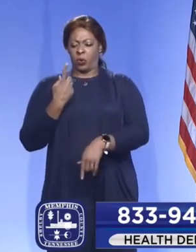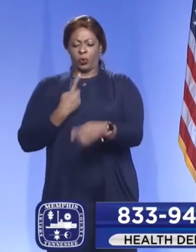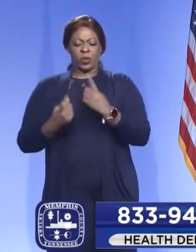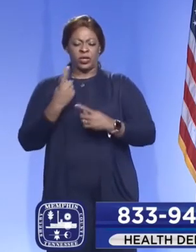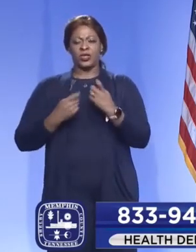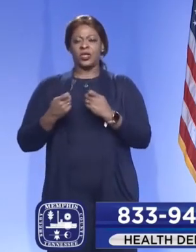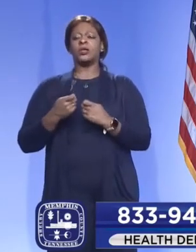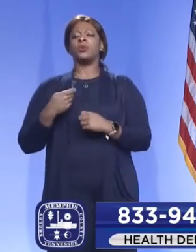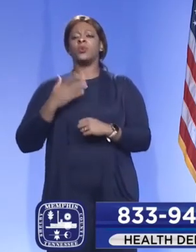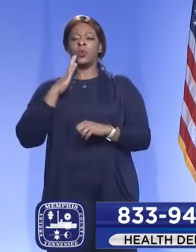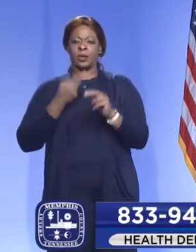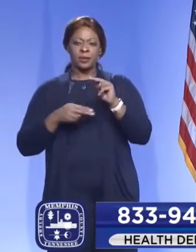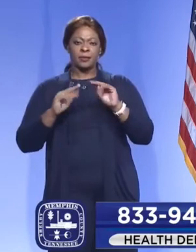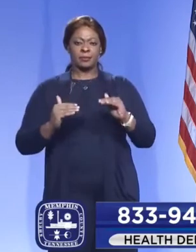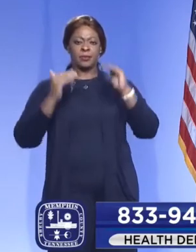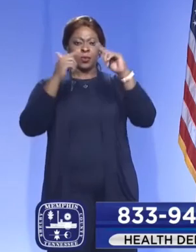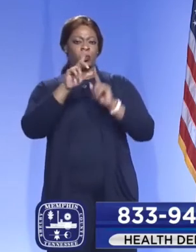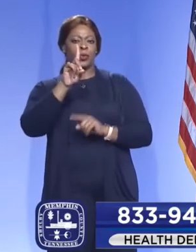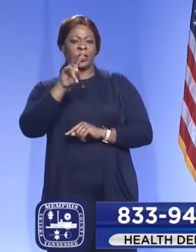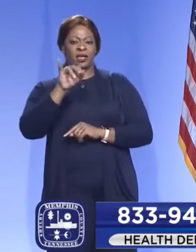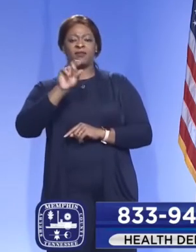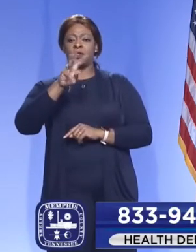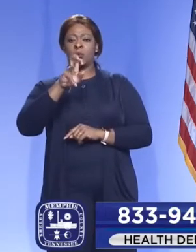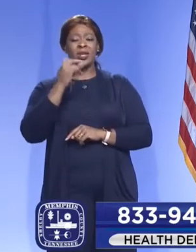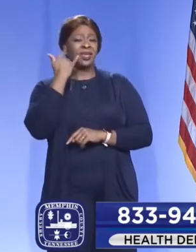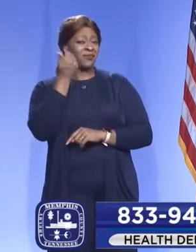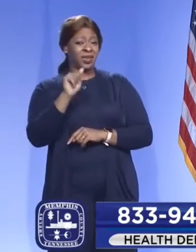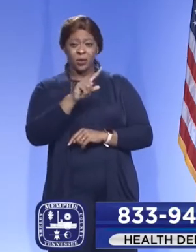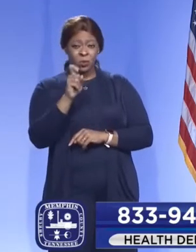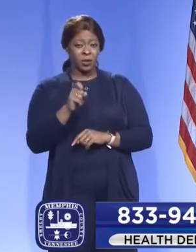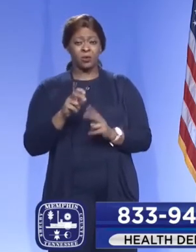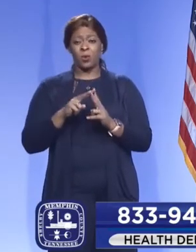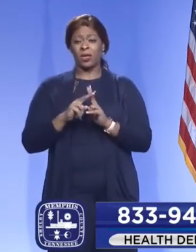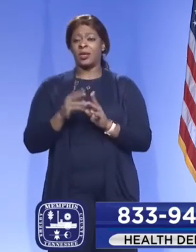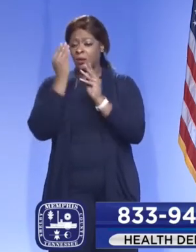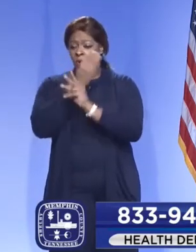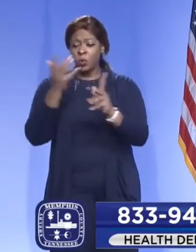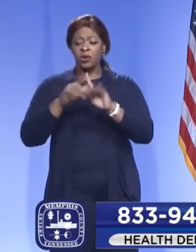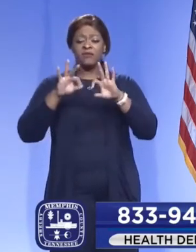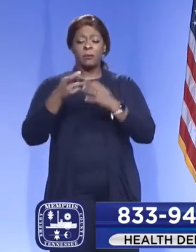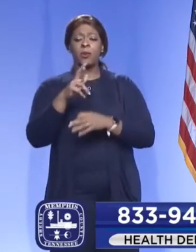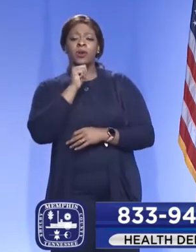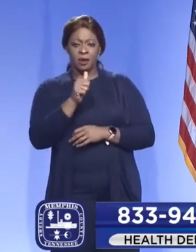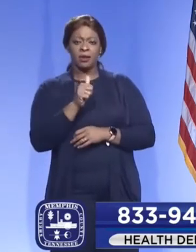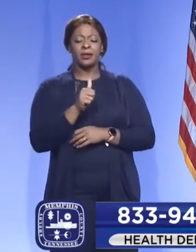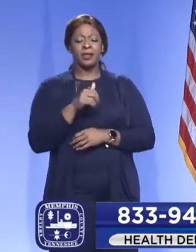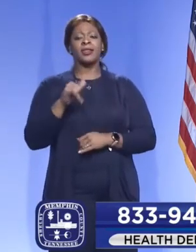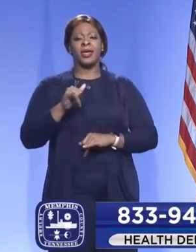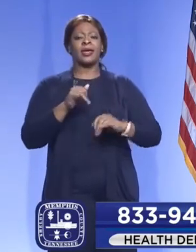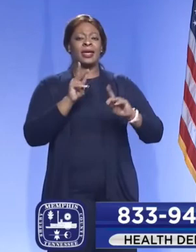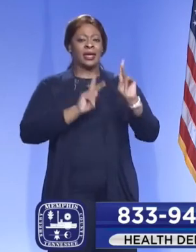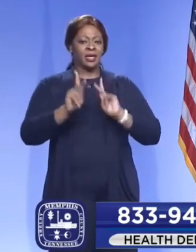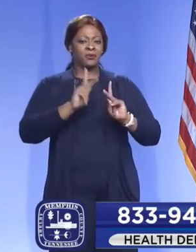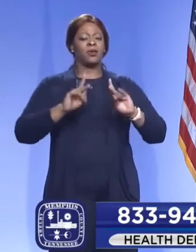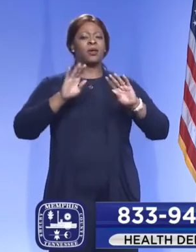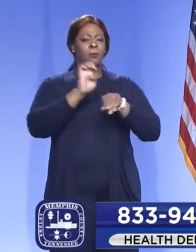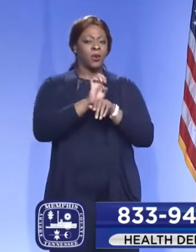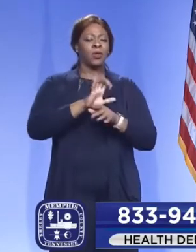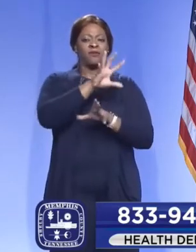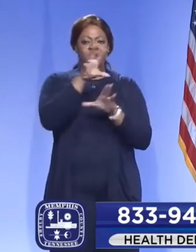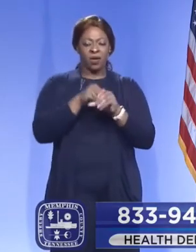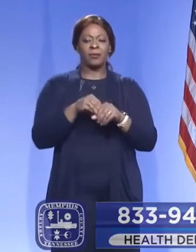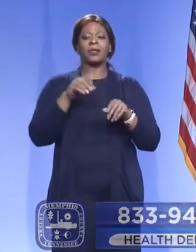was really multiple parts of the system, but ultimately we communicated with the family, so the error was on our part, and that